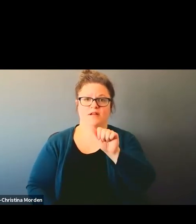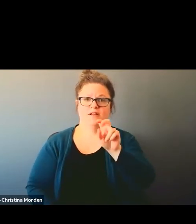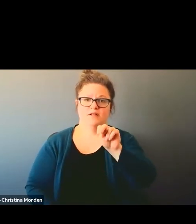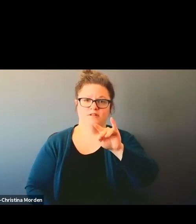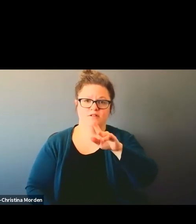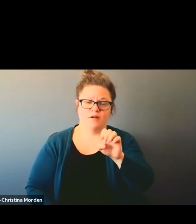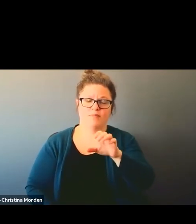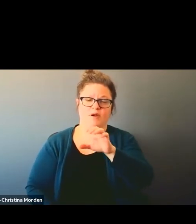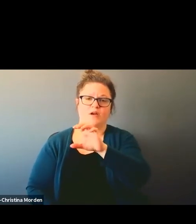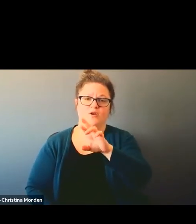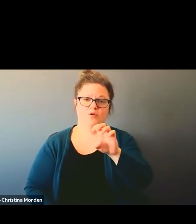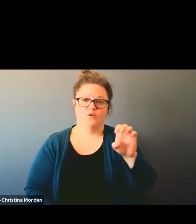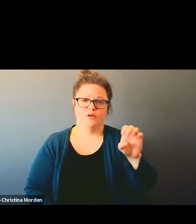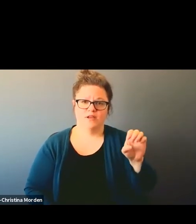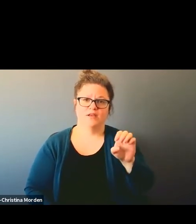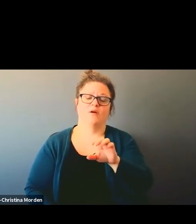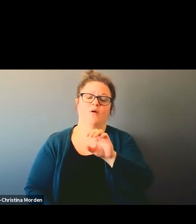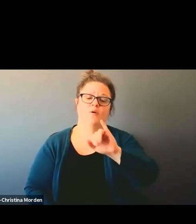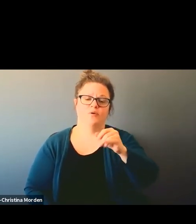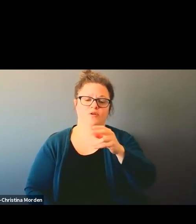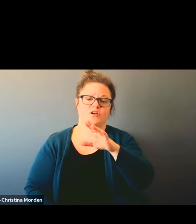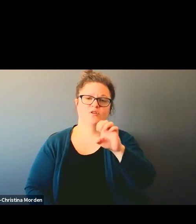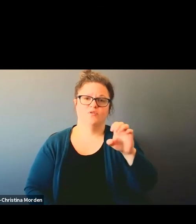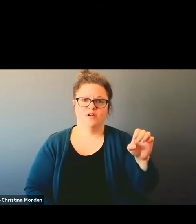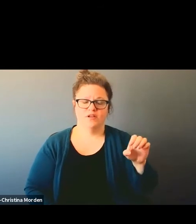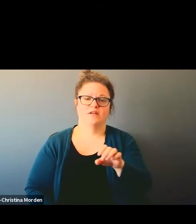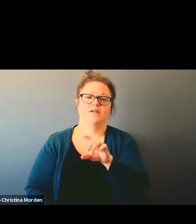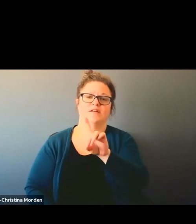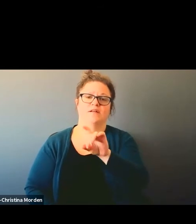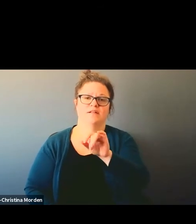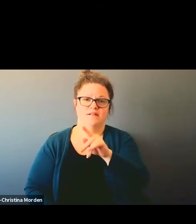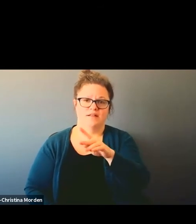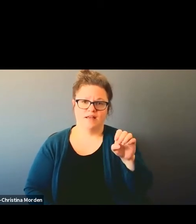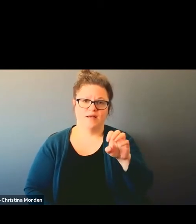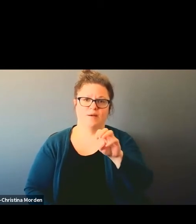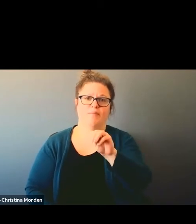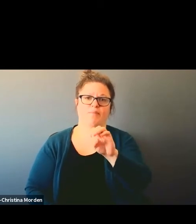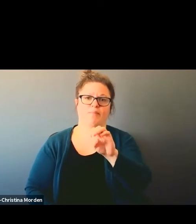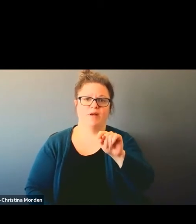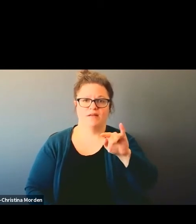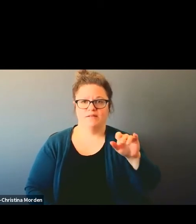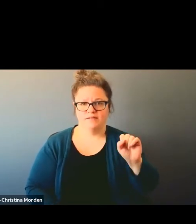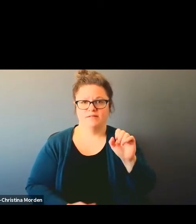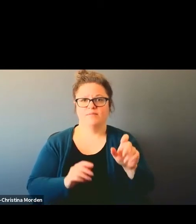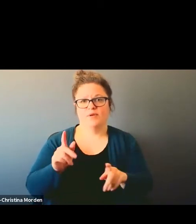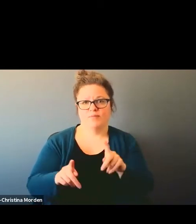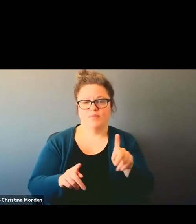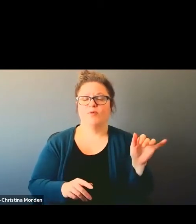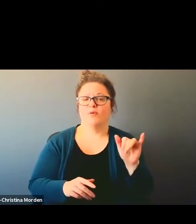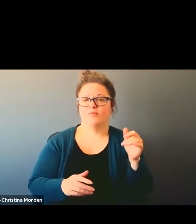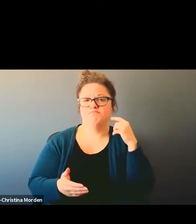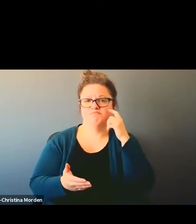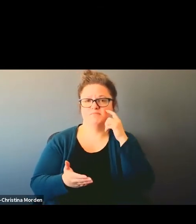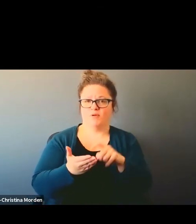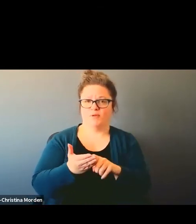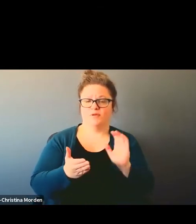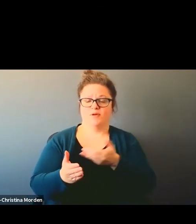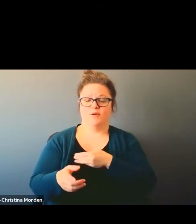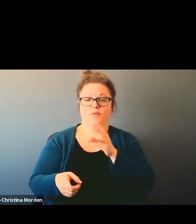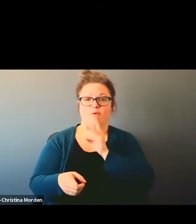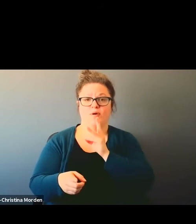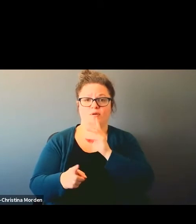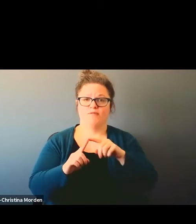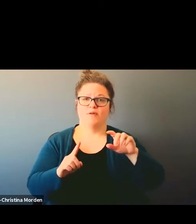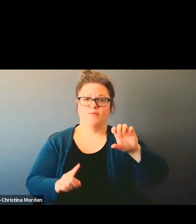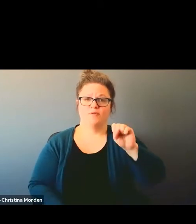Oji-Cree, Dakota, and Dene peoples, and on the homeland of the Métis Nation. We also acknowledge that our water is sourced from